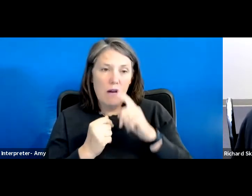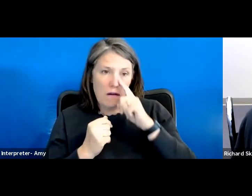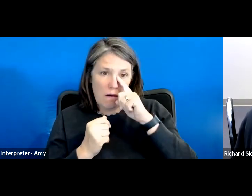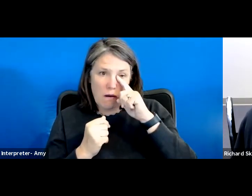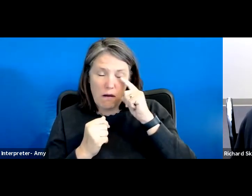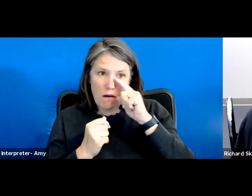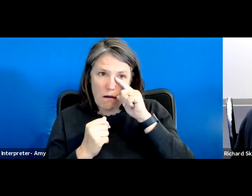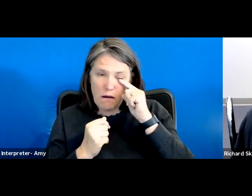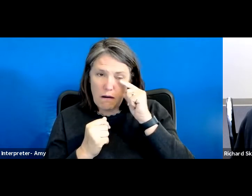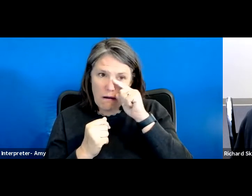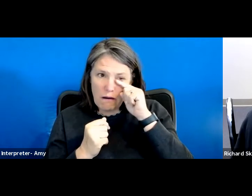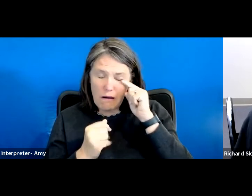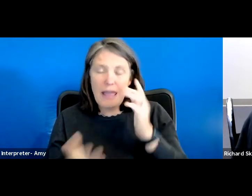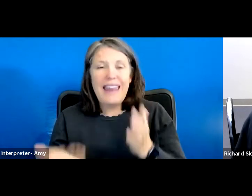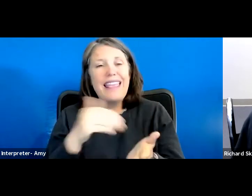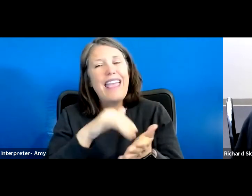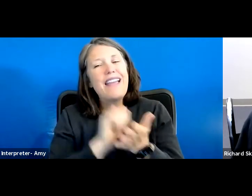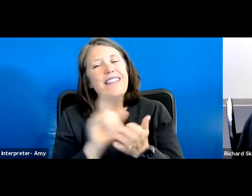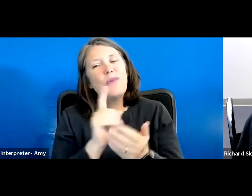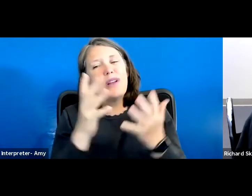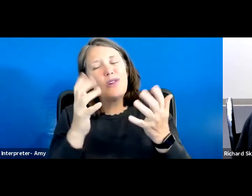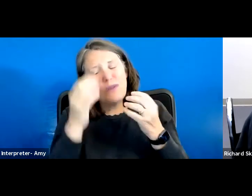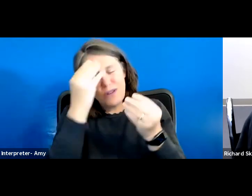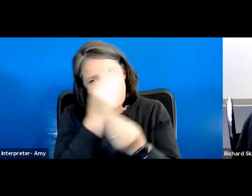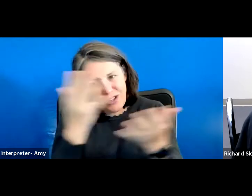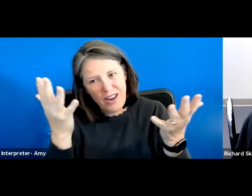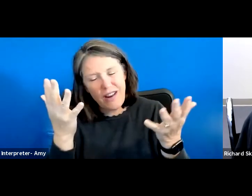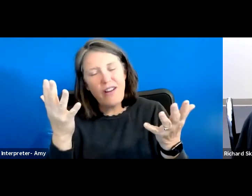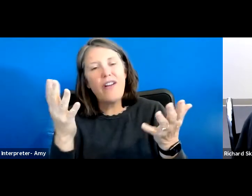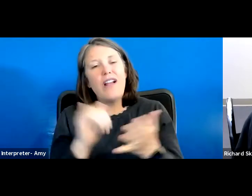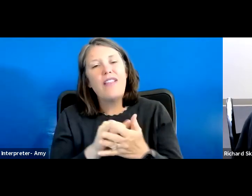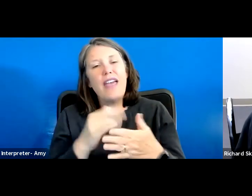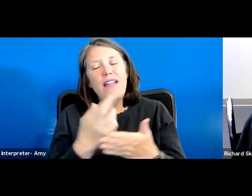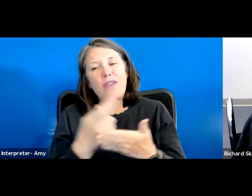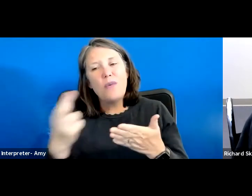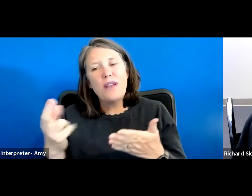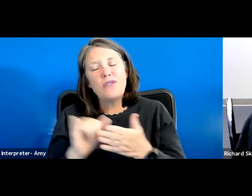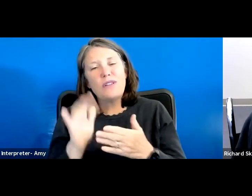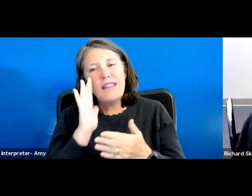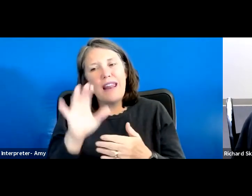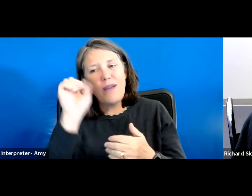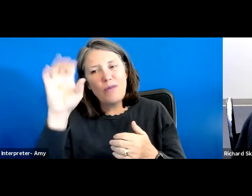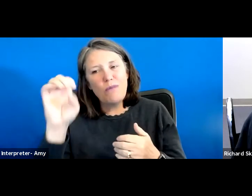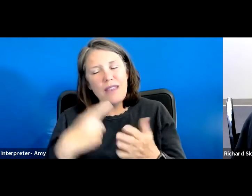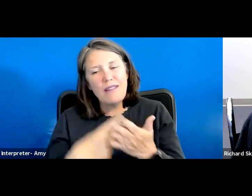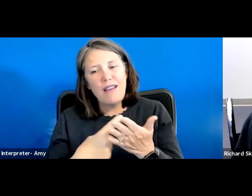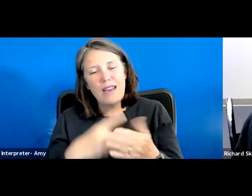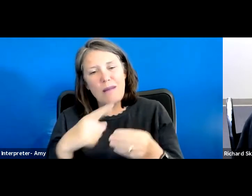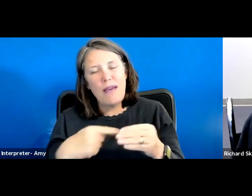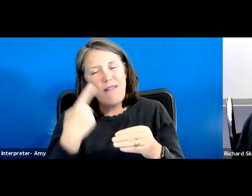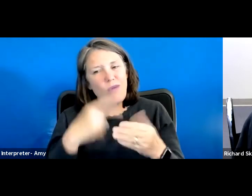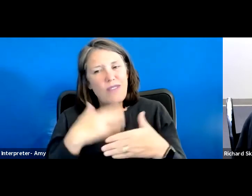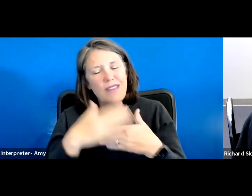And again, this is where I just want to share that the resources that I'm going to be talking about in the next few